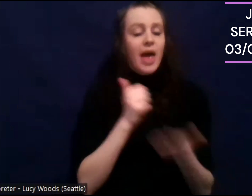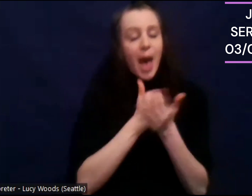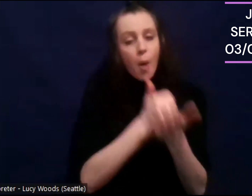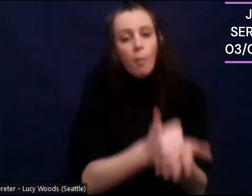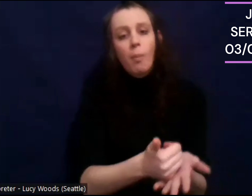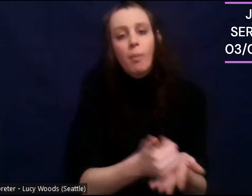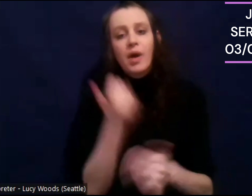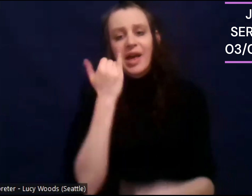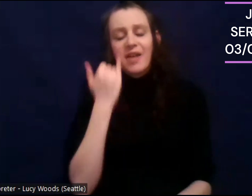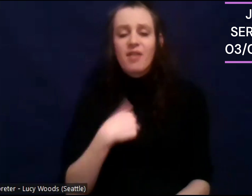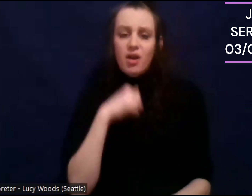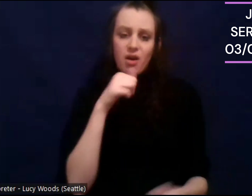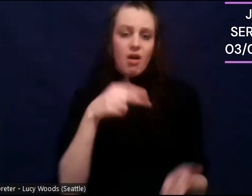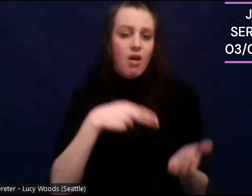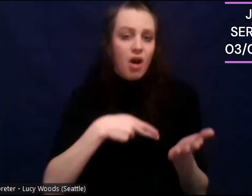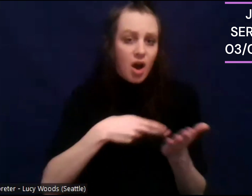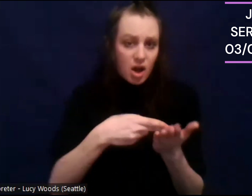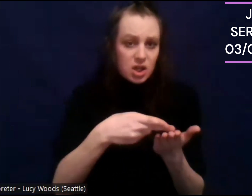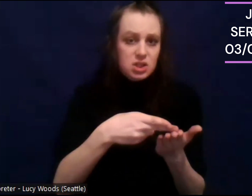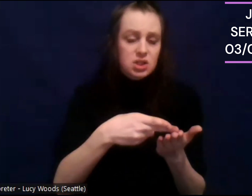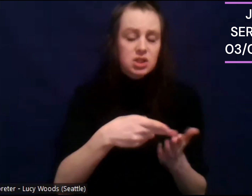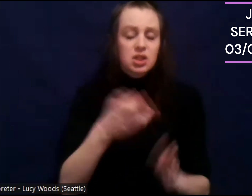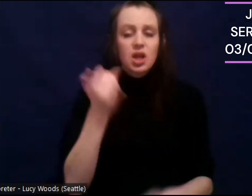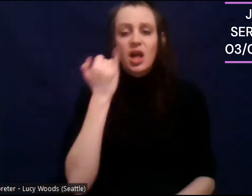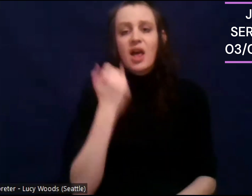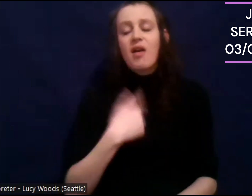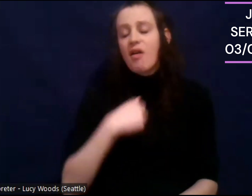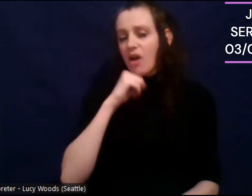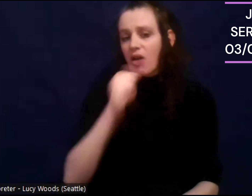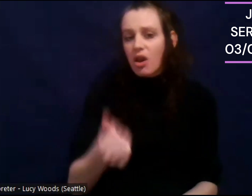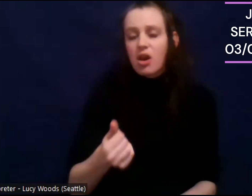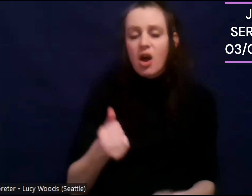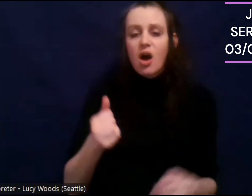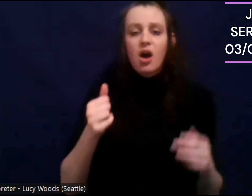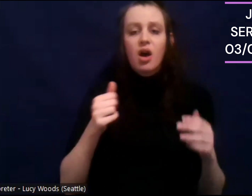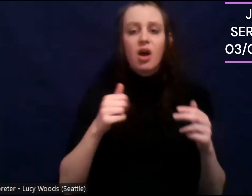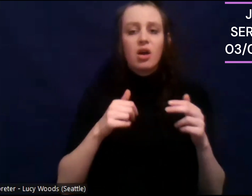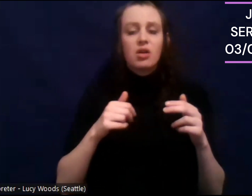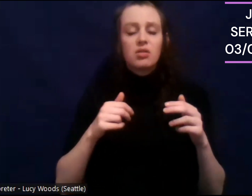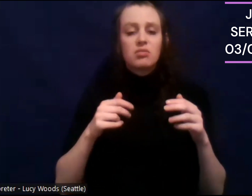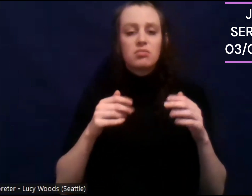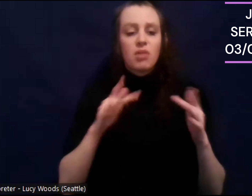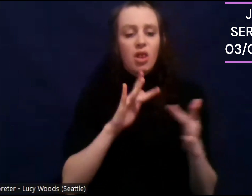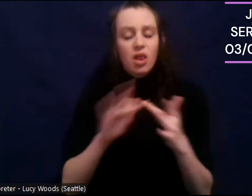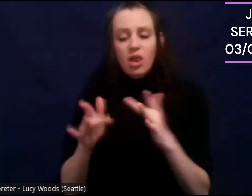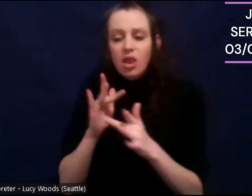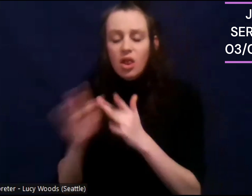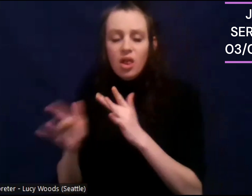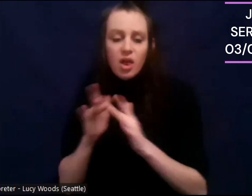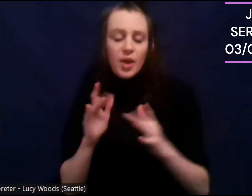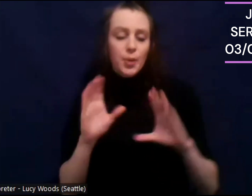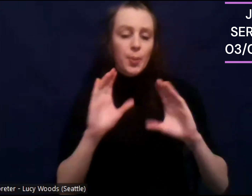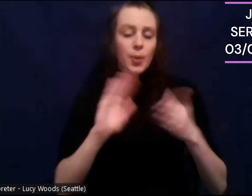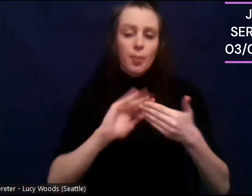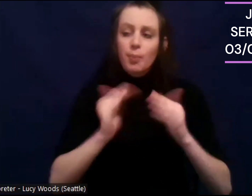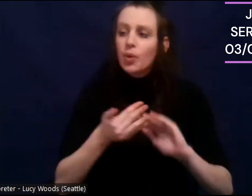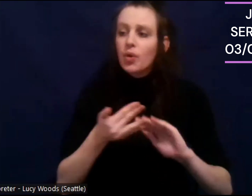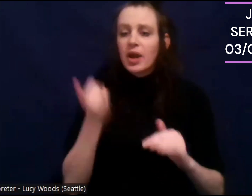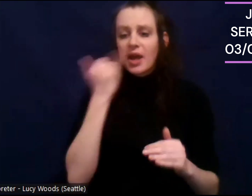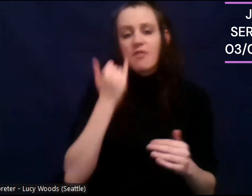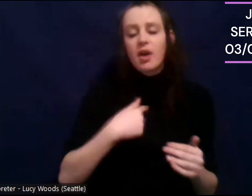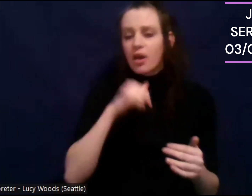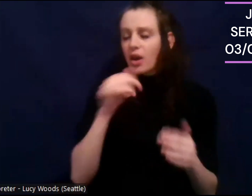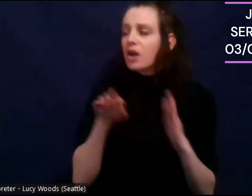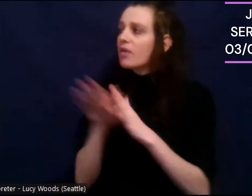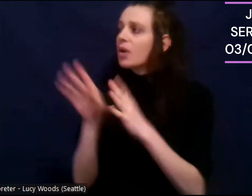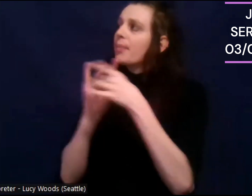being honest with people about where I'm at, and if I'm not building and enlarging on that spiritual experience, whatever you want to call it,